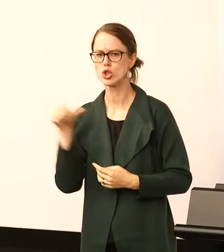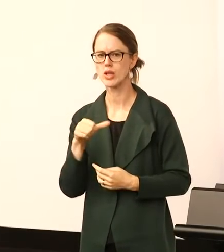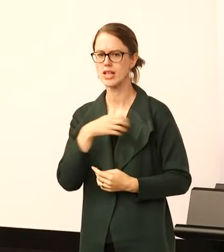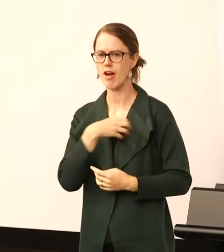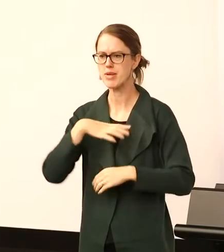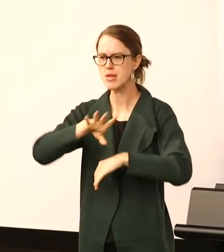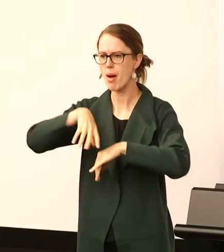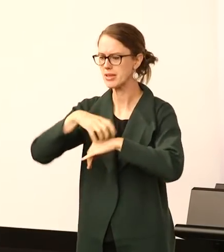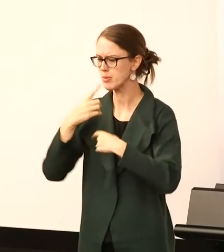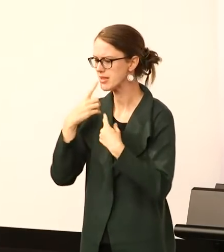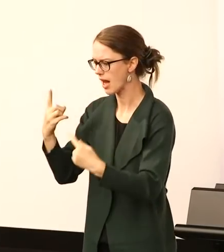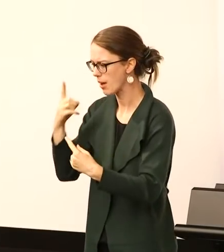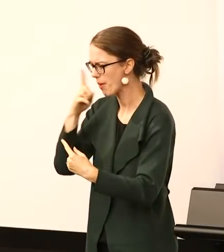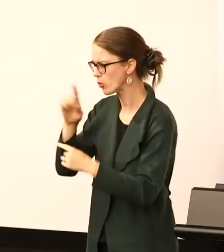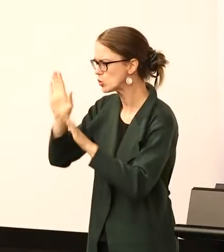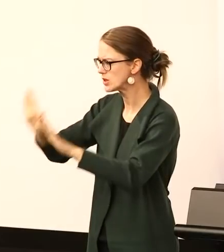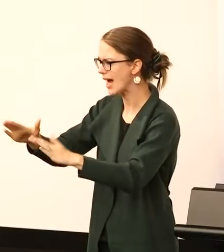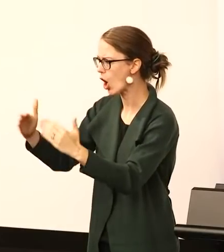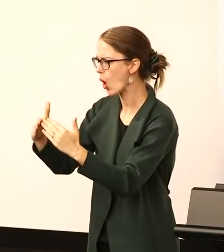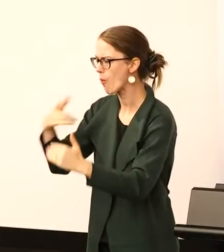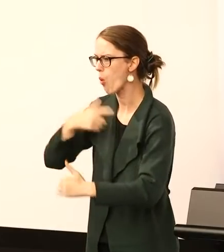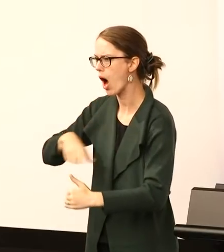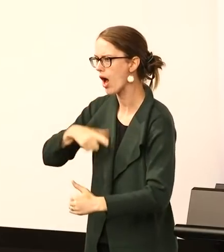government departments be telling their people to stay home?